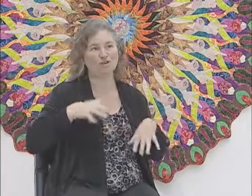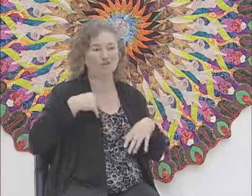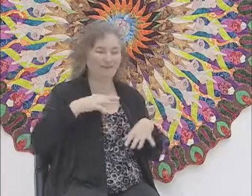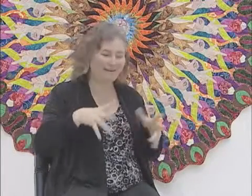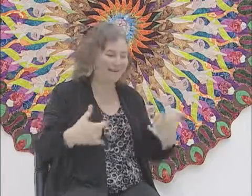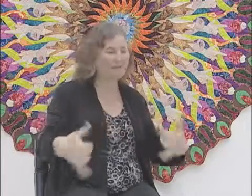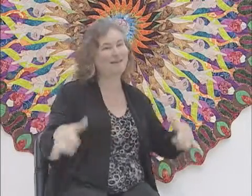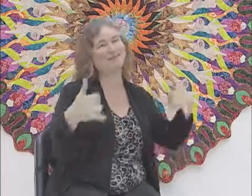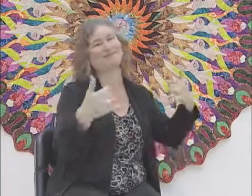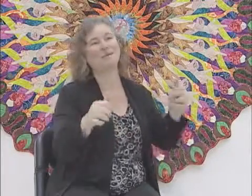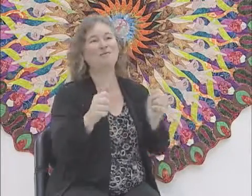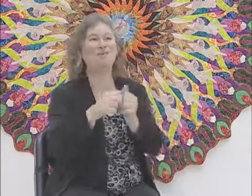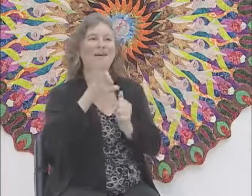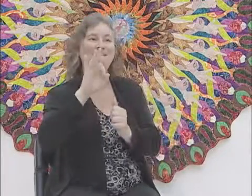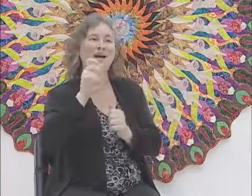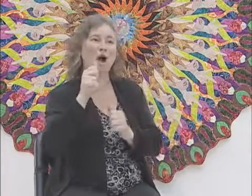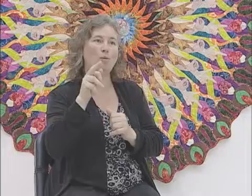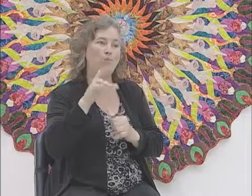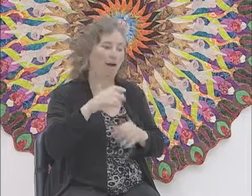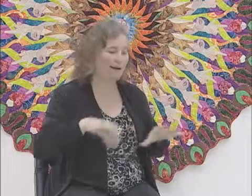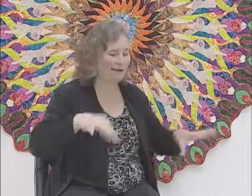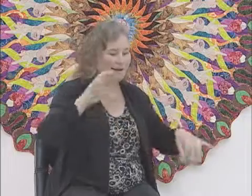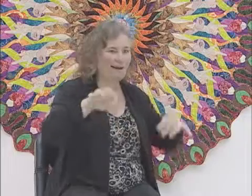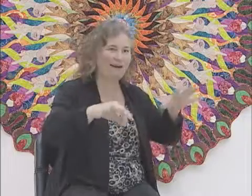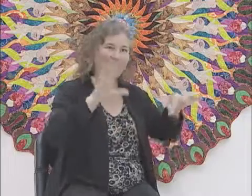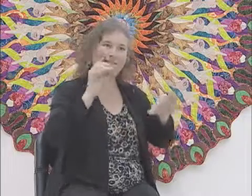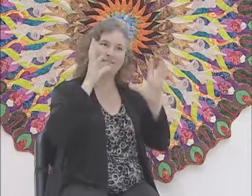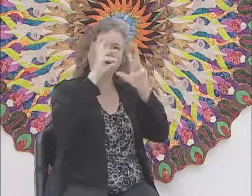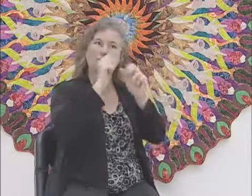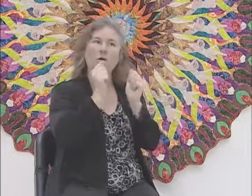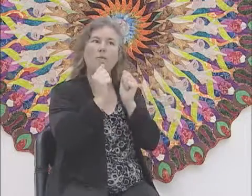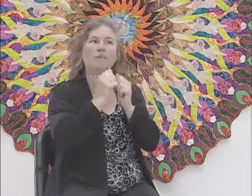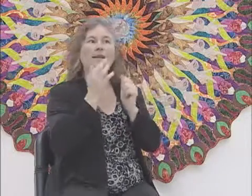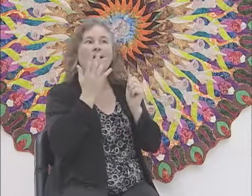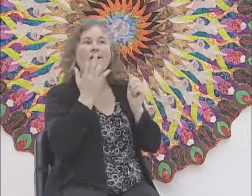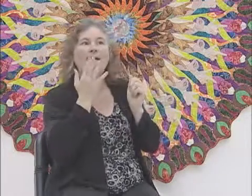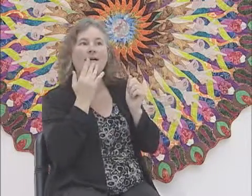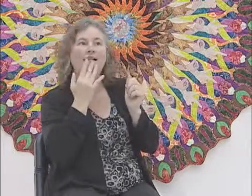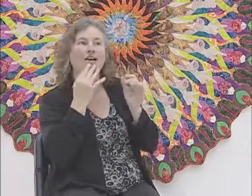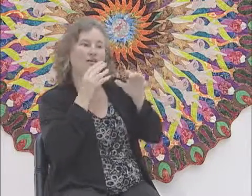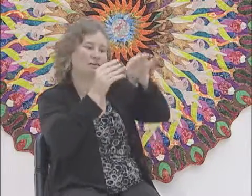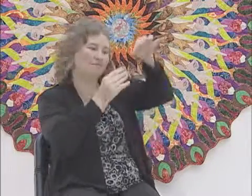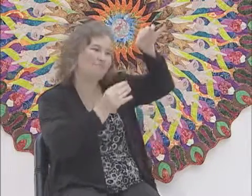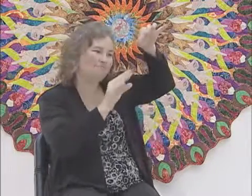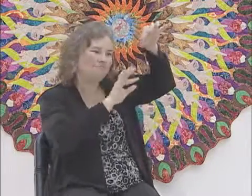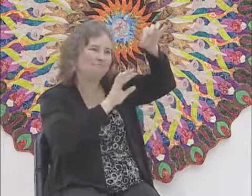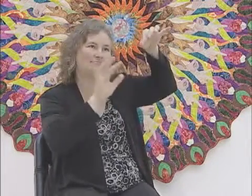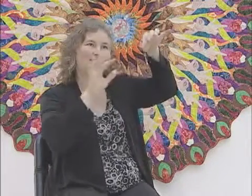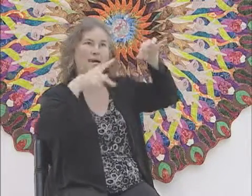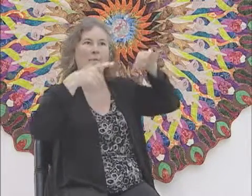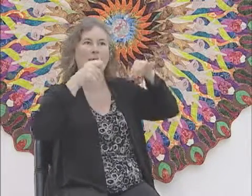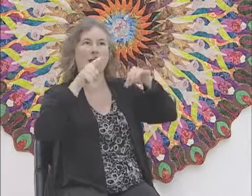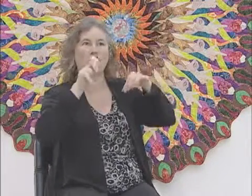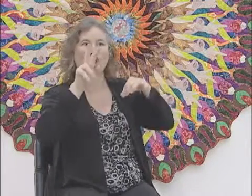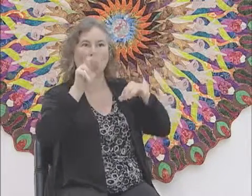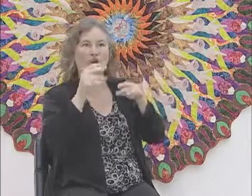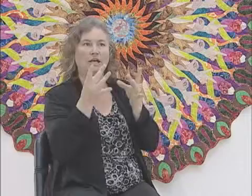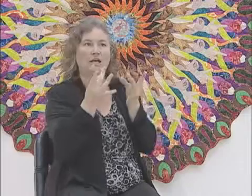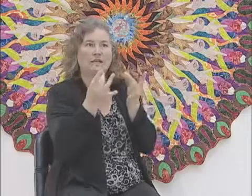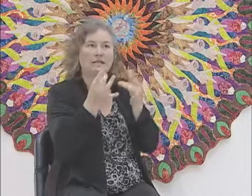at my mother's feet as she sewed her own clothes. I loved to play with all the different fabrics. I was fascinated with the colors and